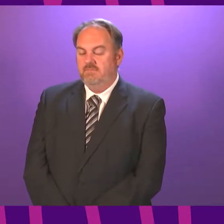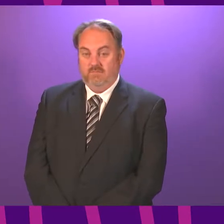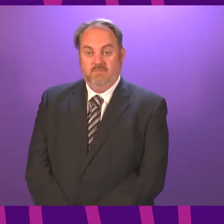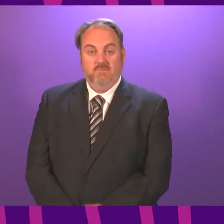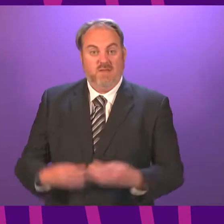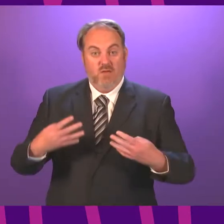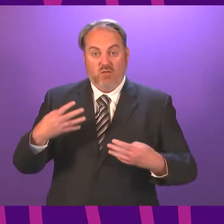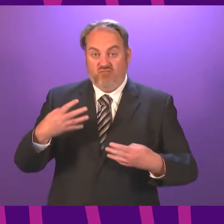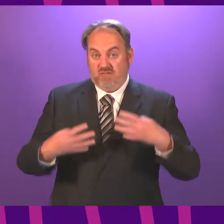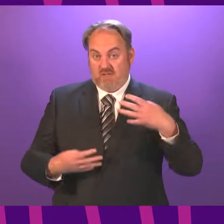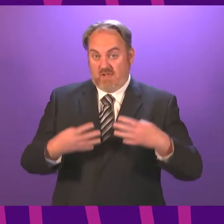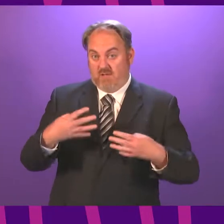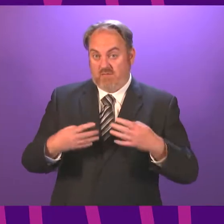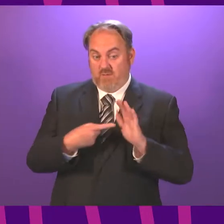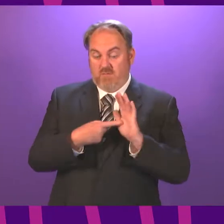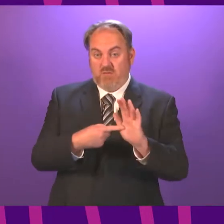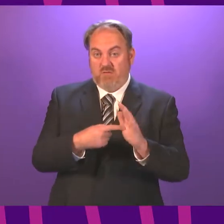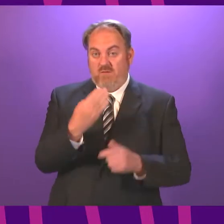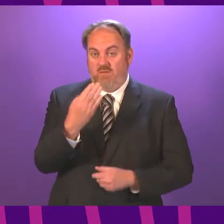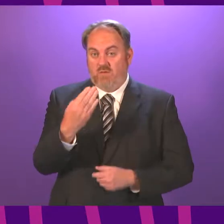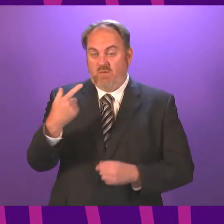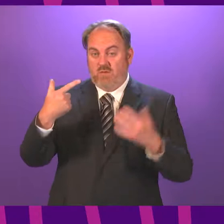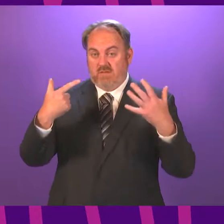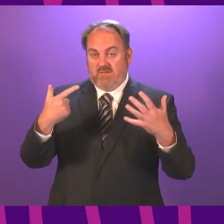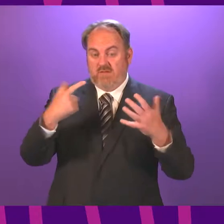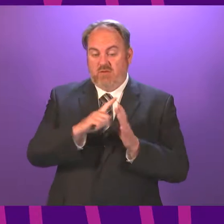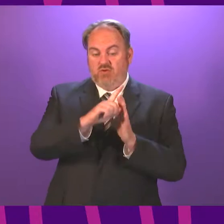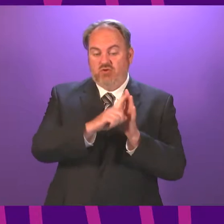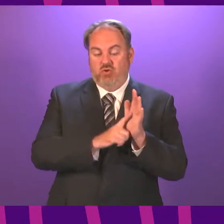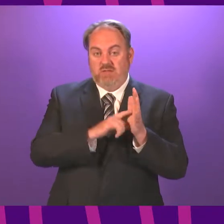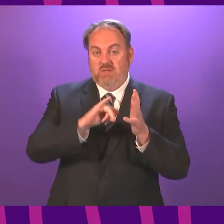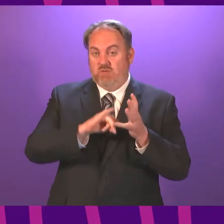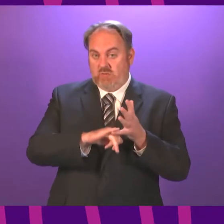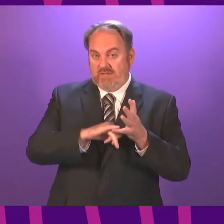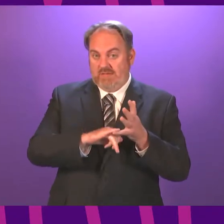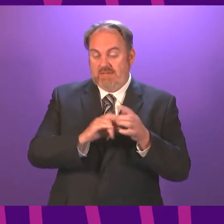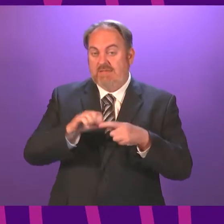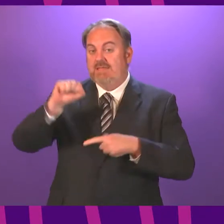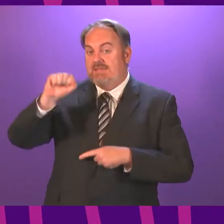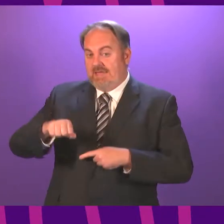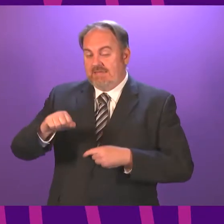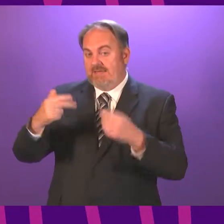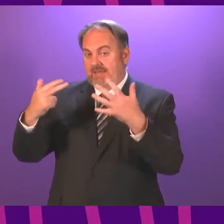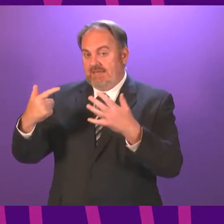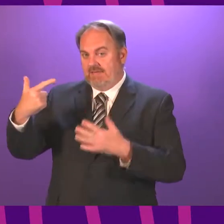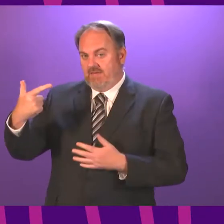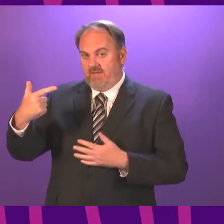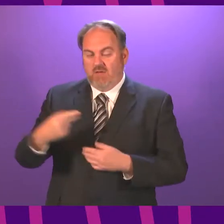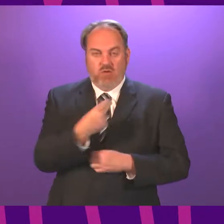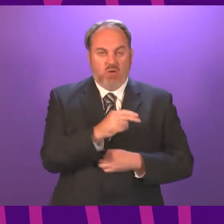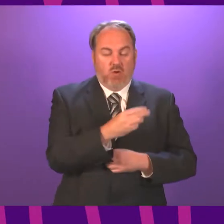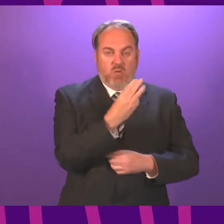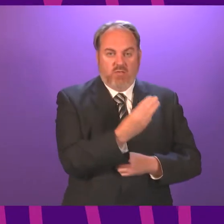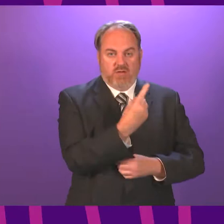The result of the vote on motion 447 in the name of John Swinney is yes 87, no